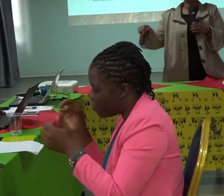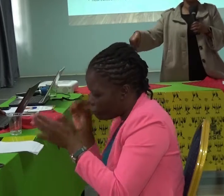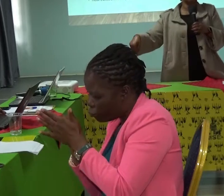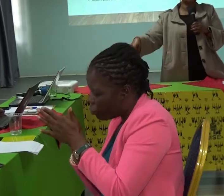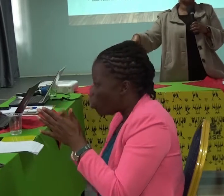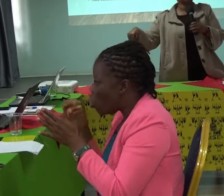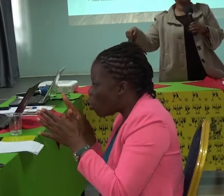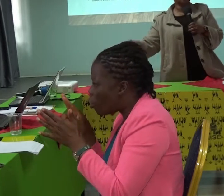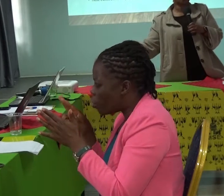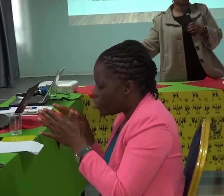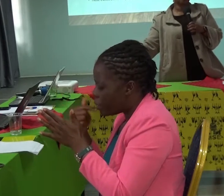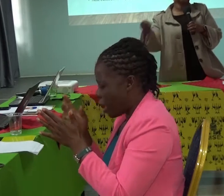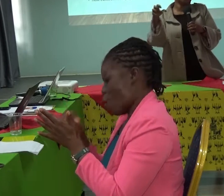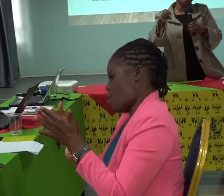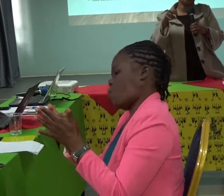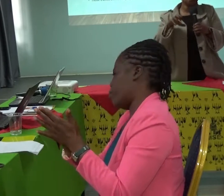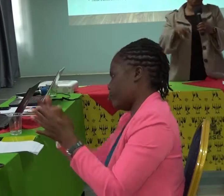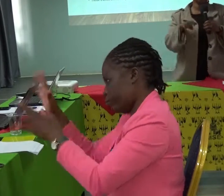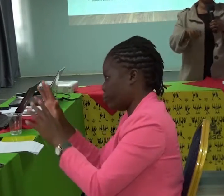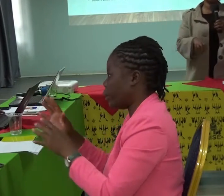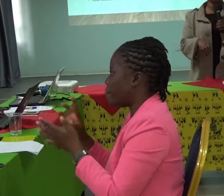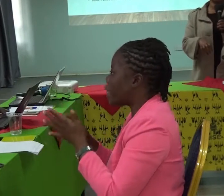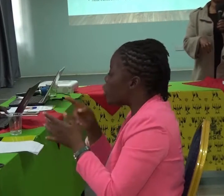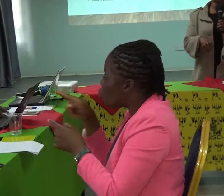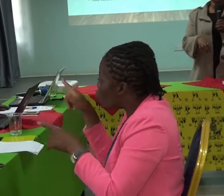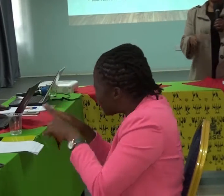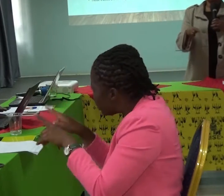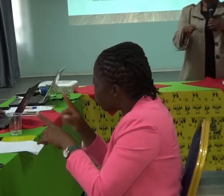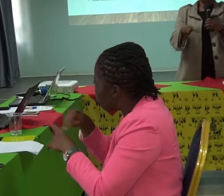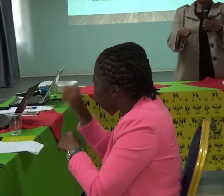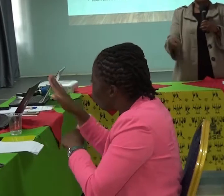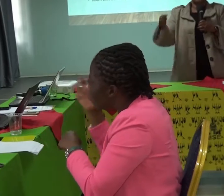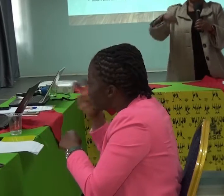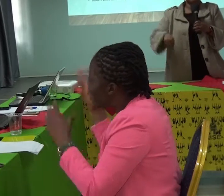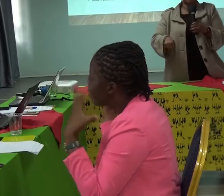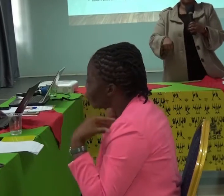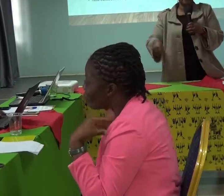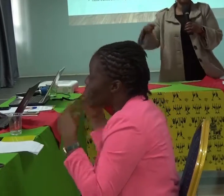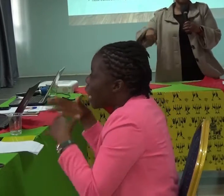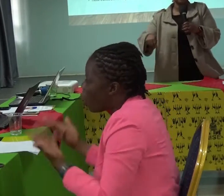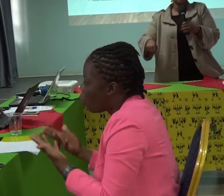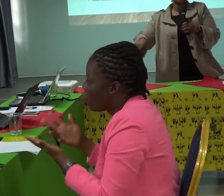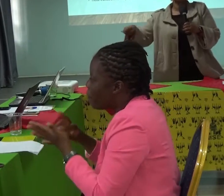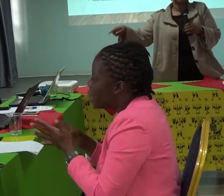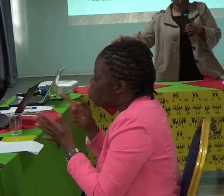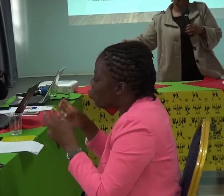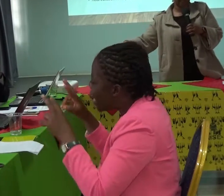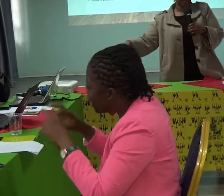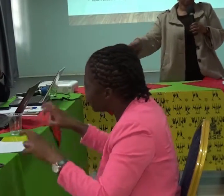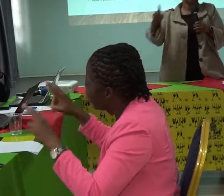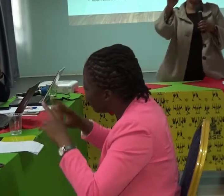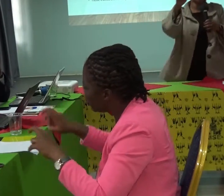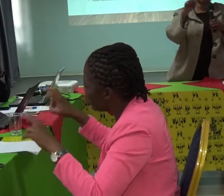for inclusive education. If it has to work for inclusive education, then we have to have assessment and